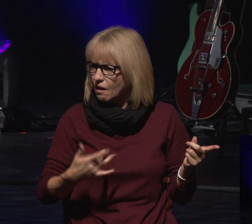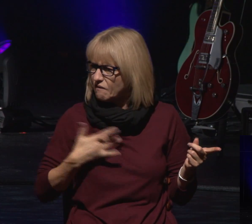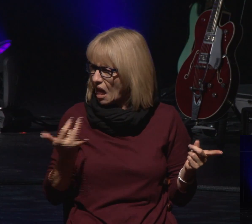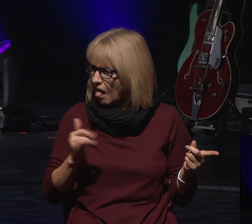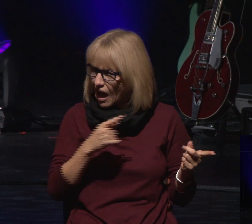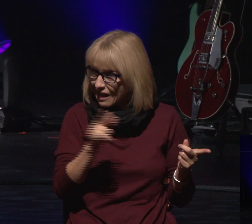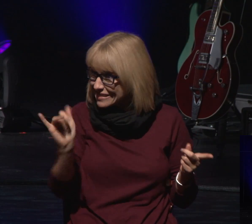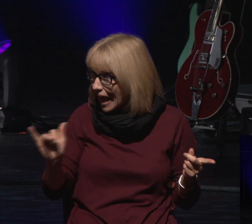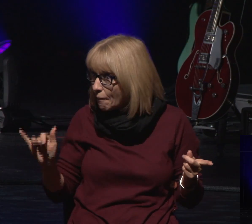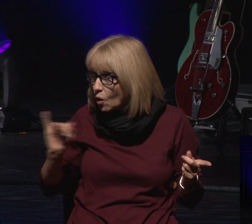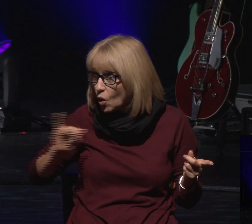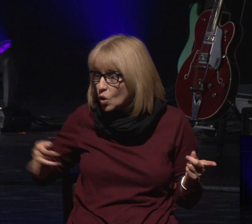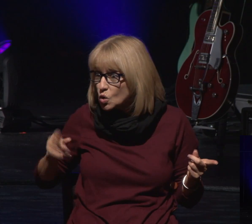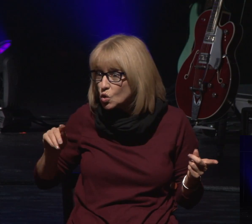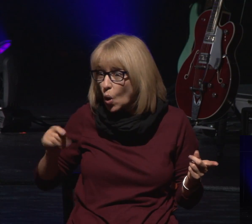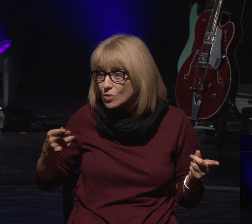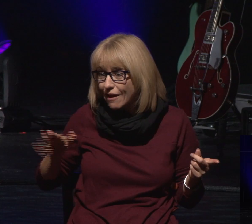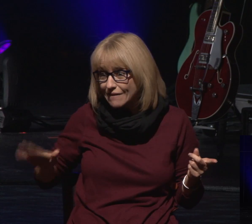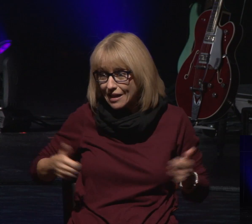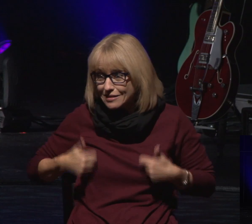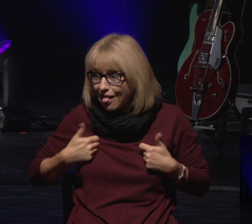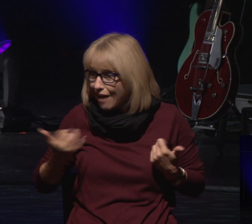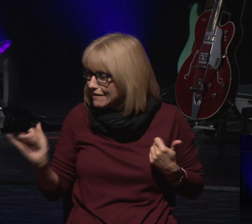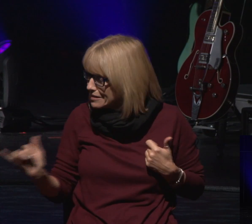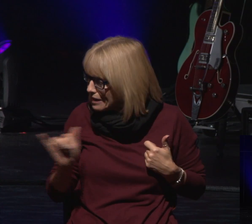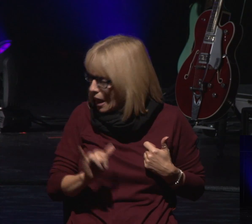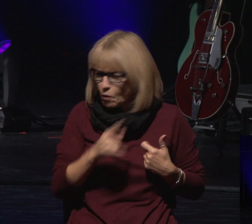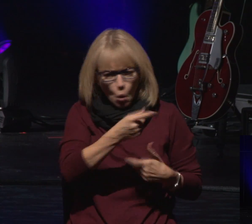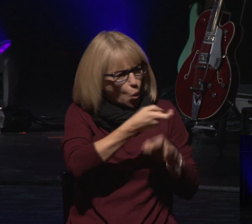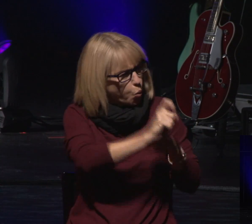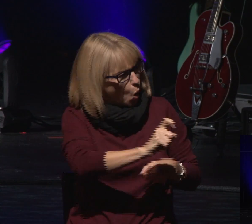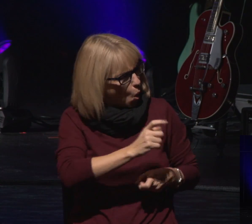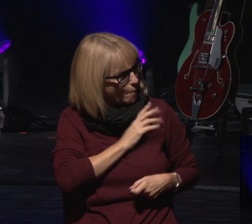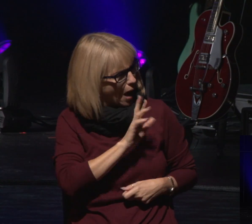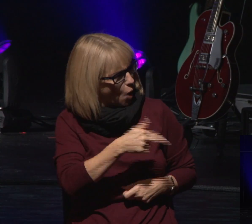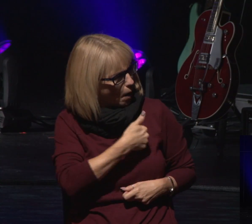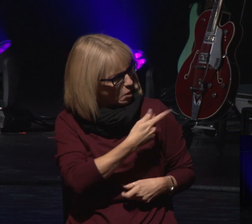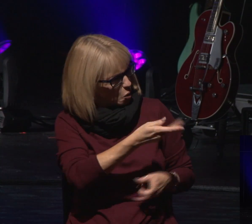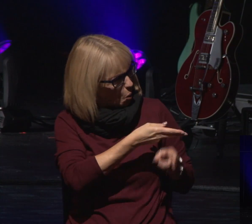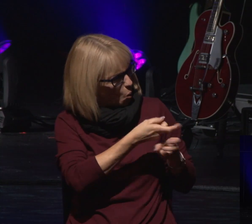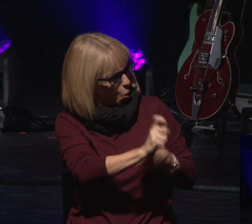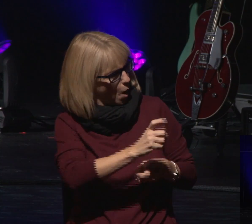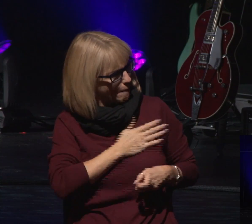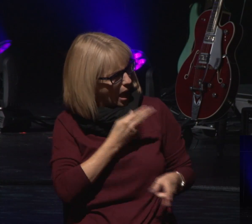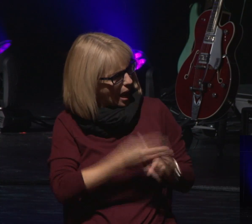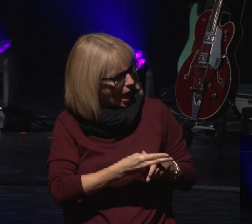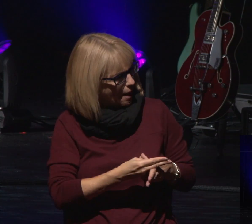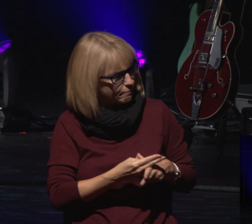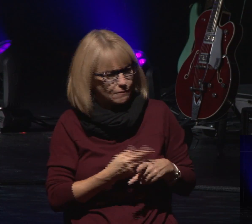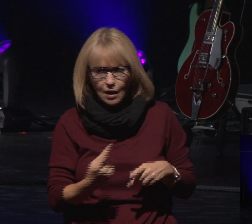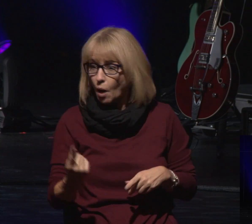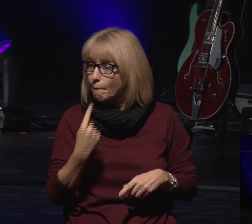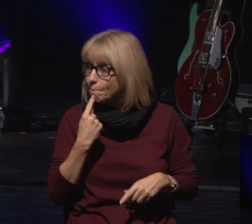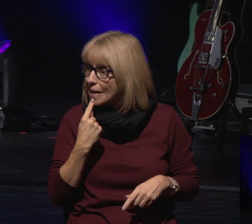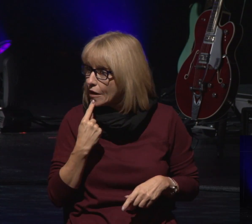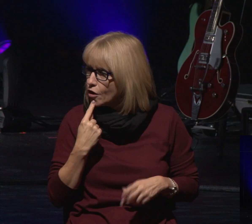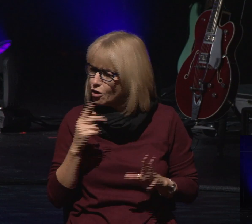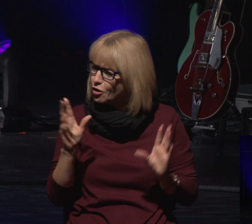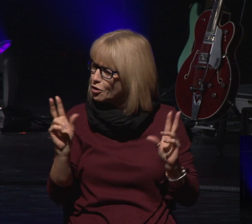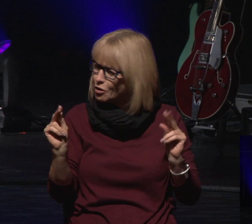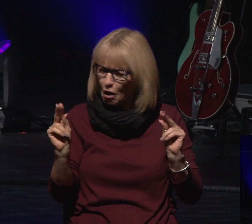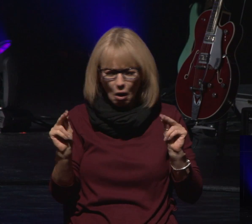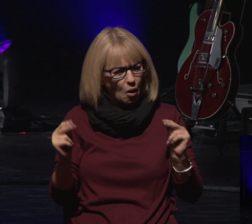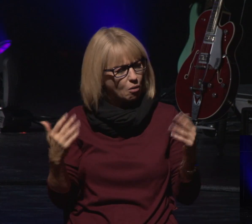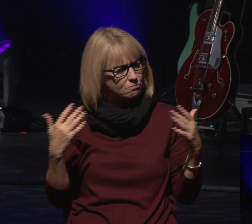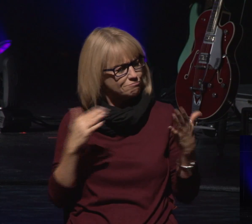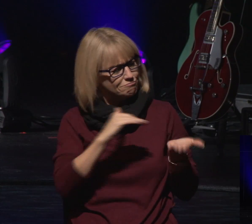lied about you, ruined your reputation. How do you go on? How do you not get bitter? It says you forgive them with the